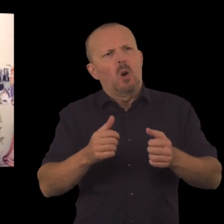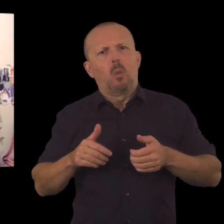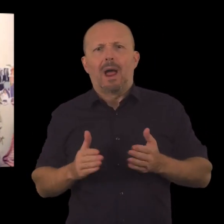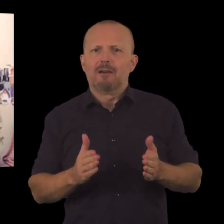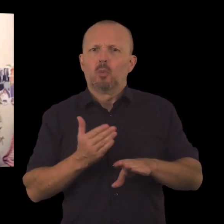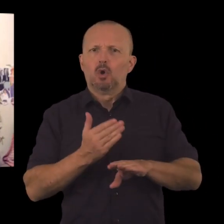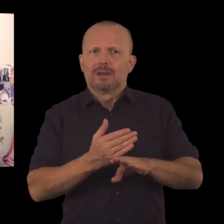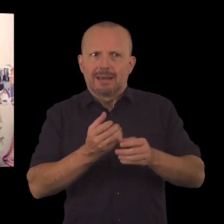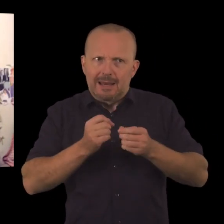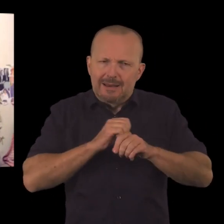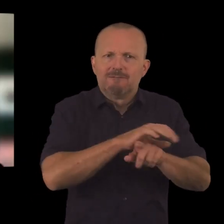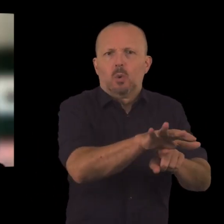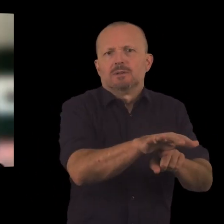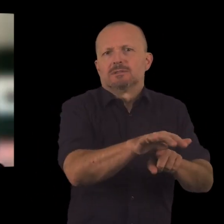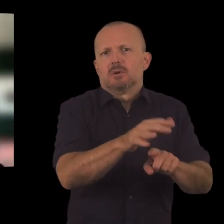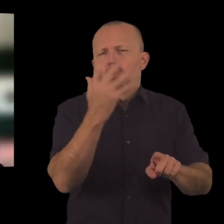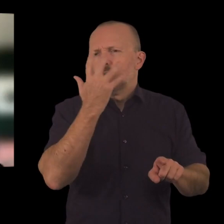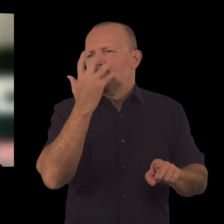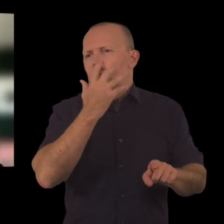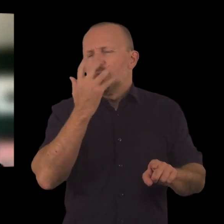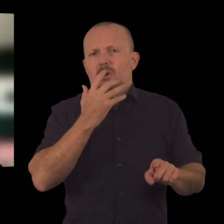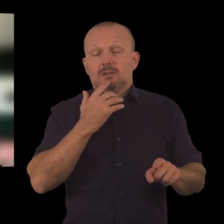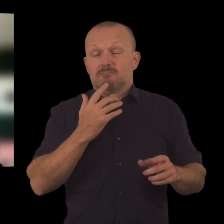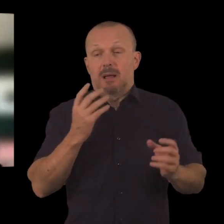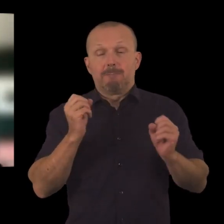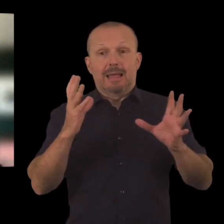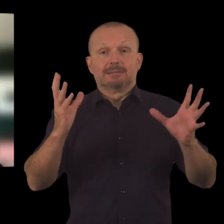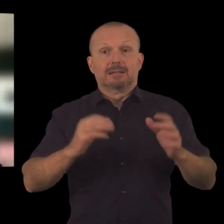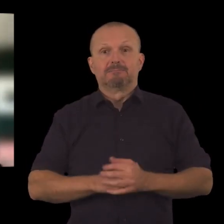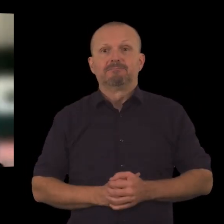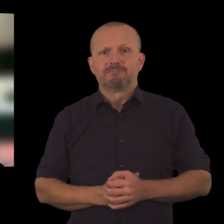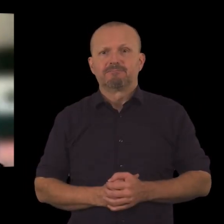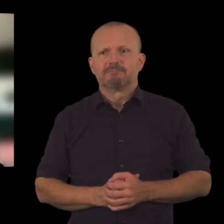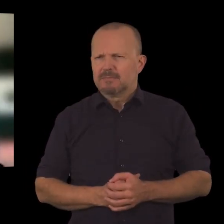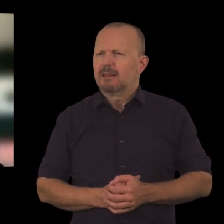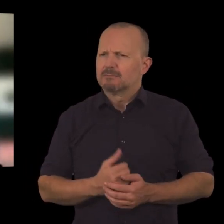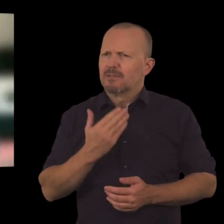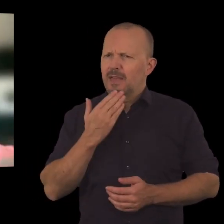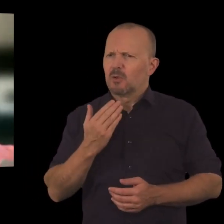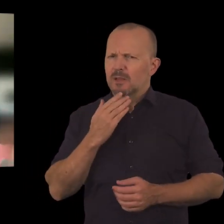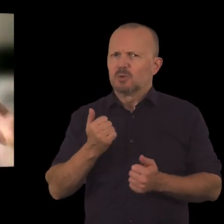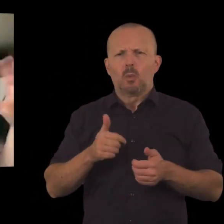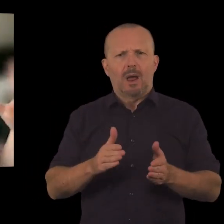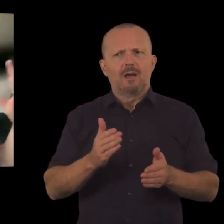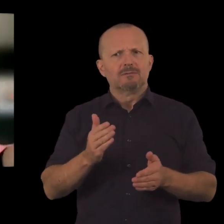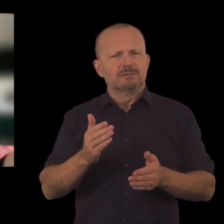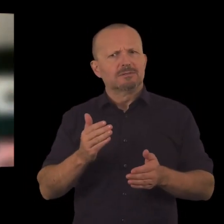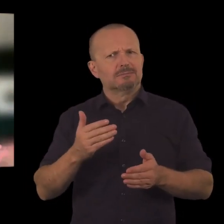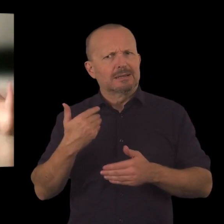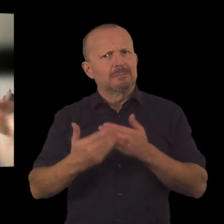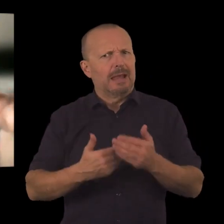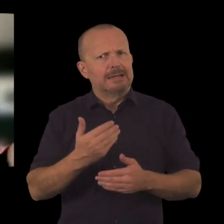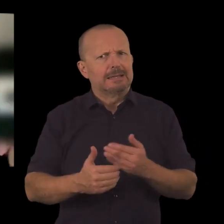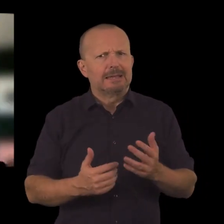It's great. Yeah, thank you. And that's such a great way of explaining it. And I love that idea of